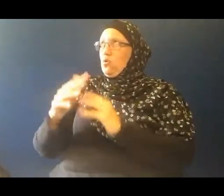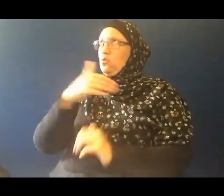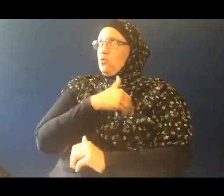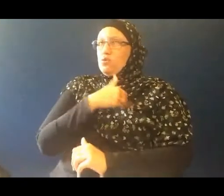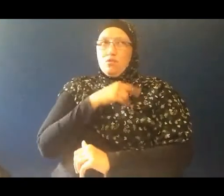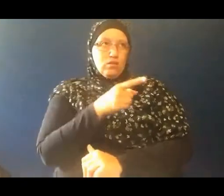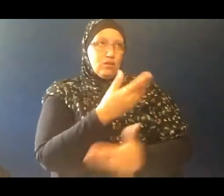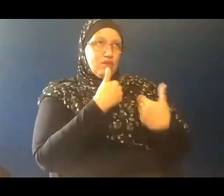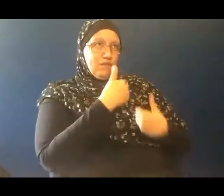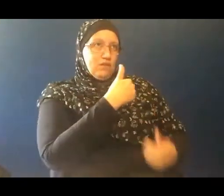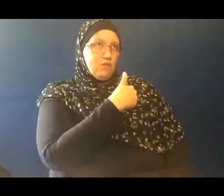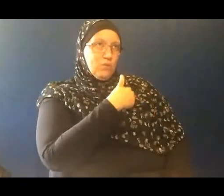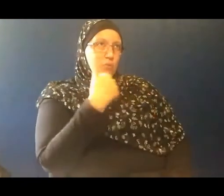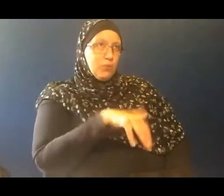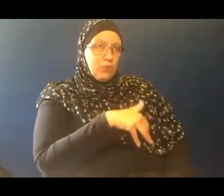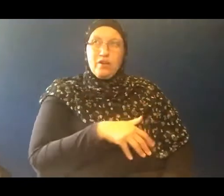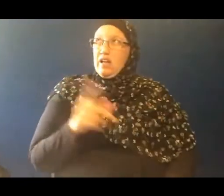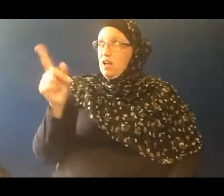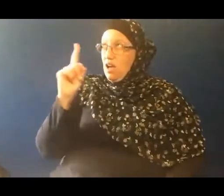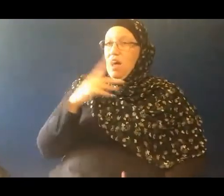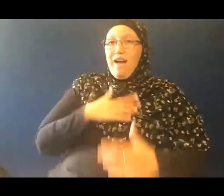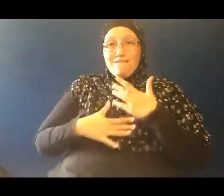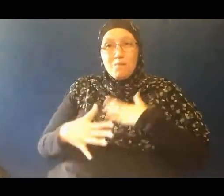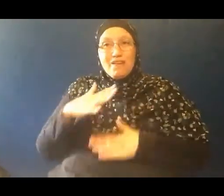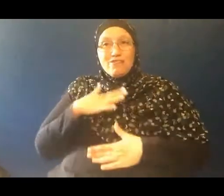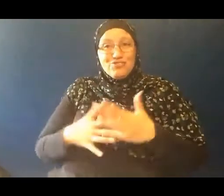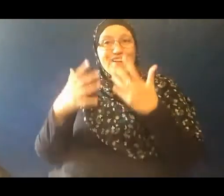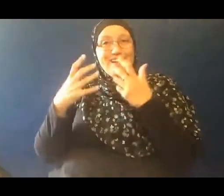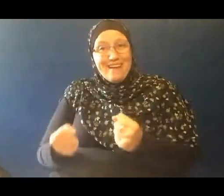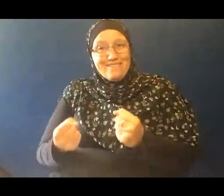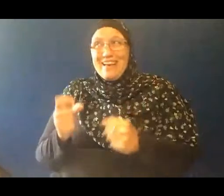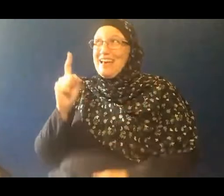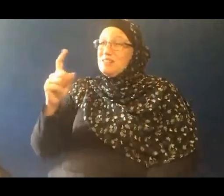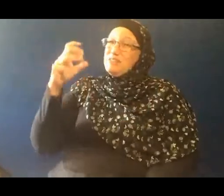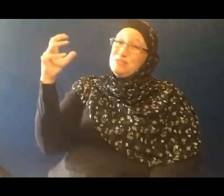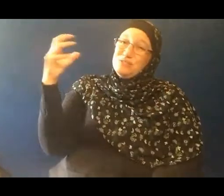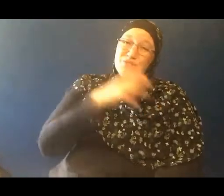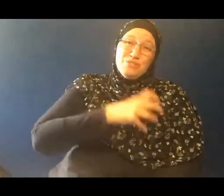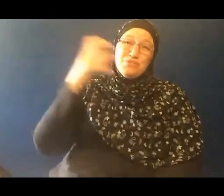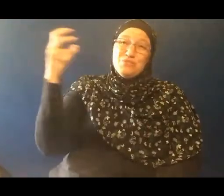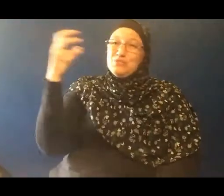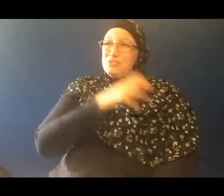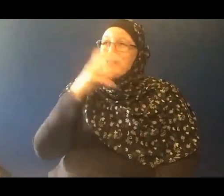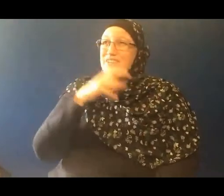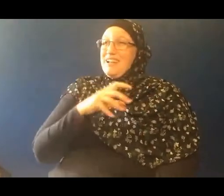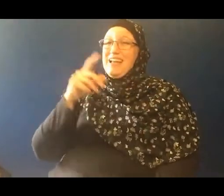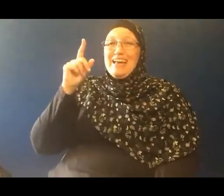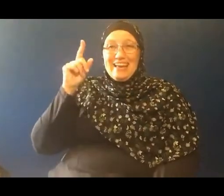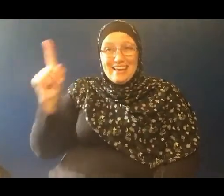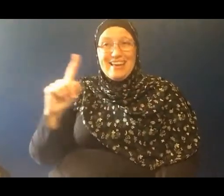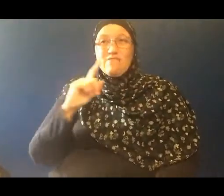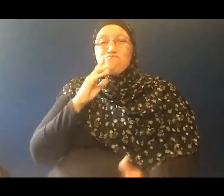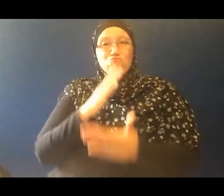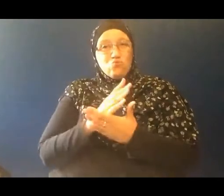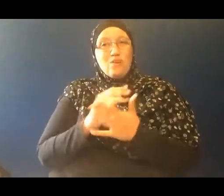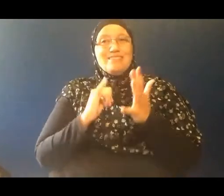as-sabur, as-sabir, as-sabbar, most forbearing, as he is introducing himself, halim.